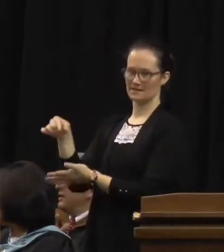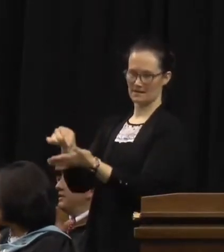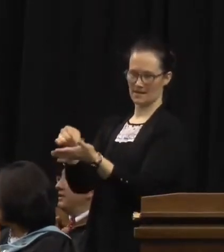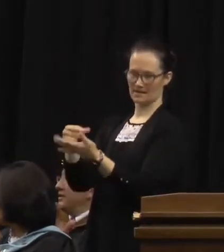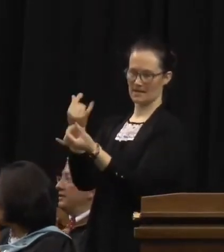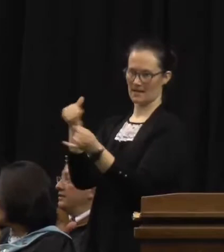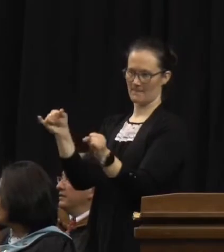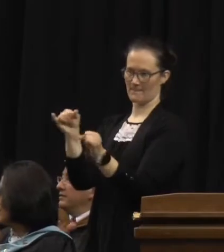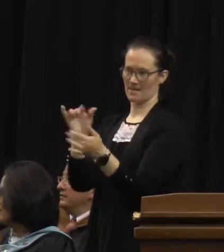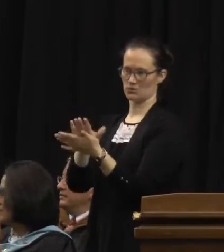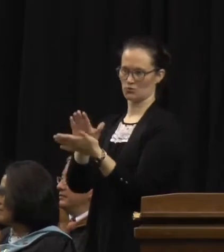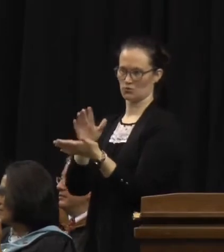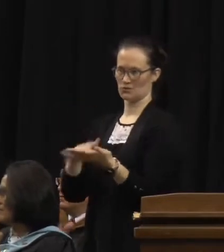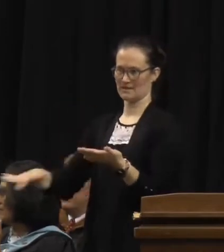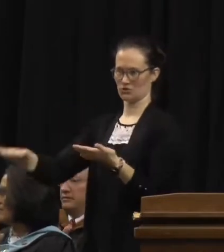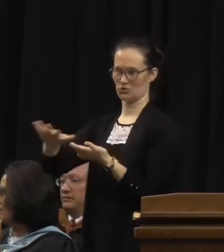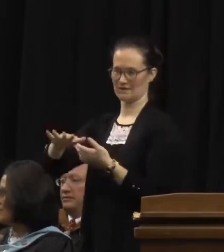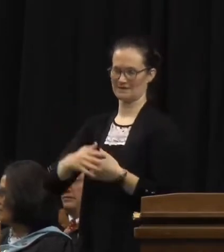School District.